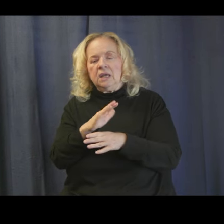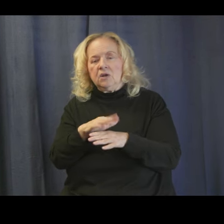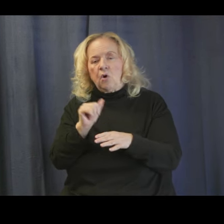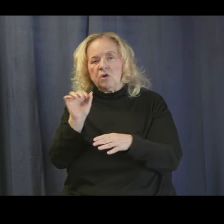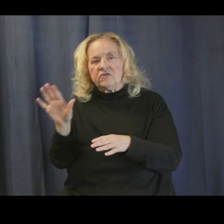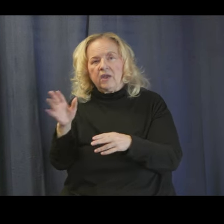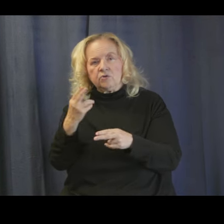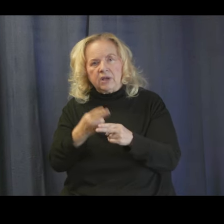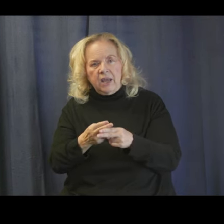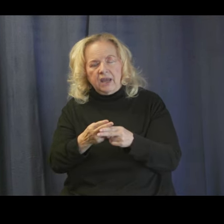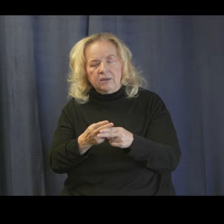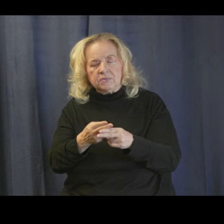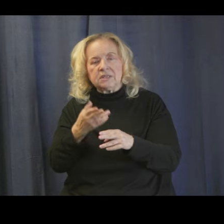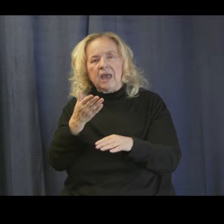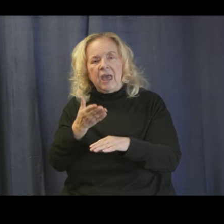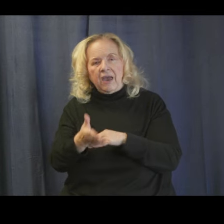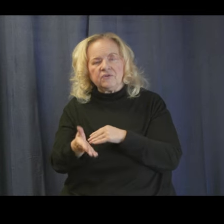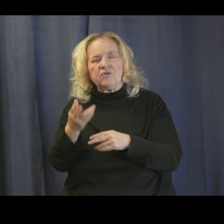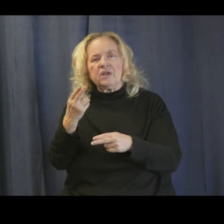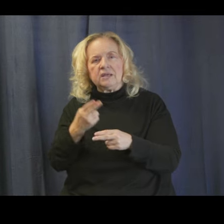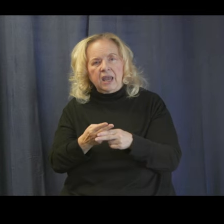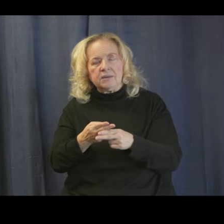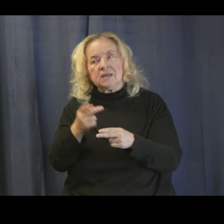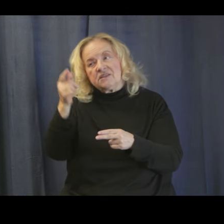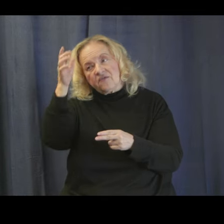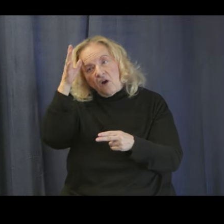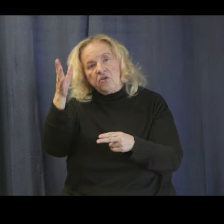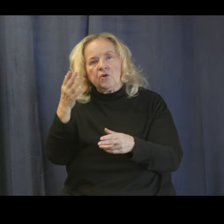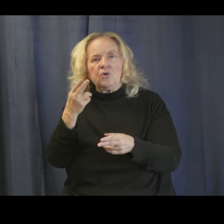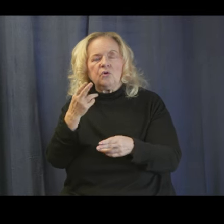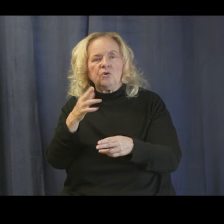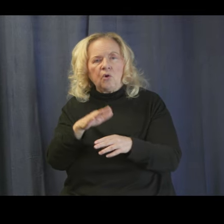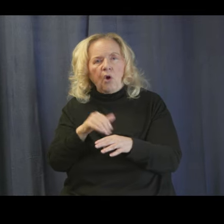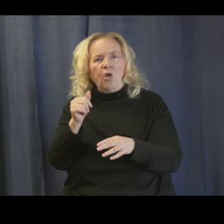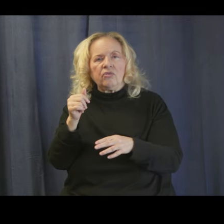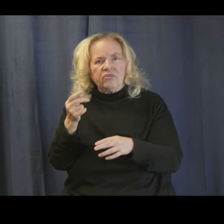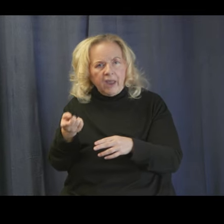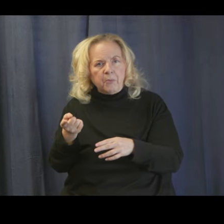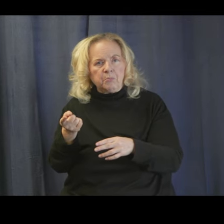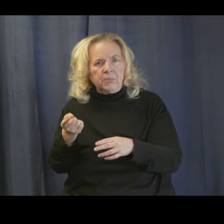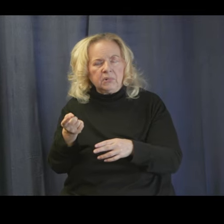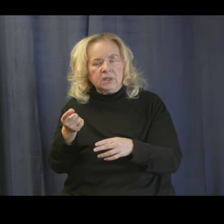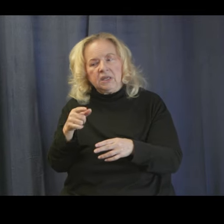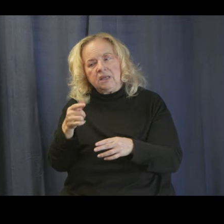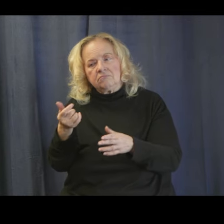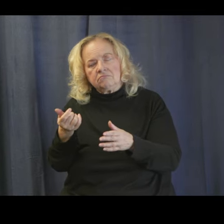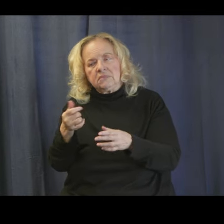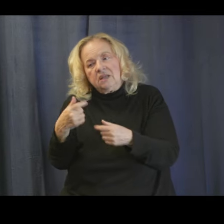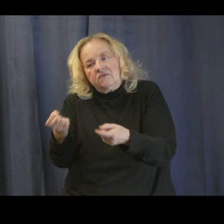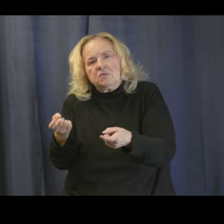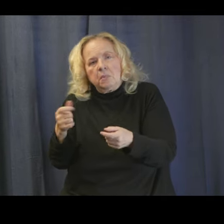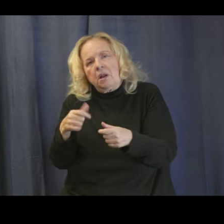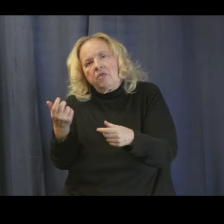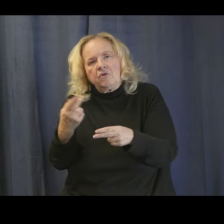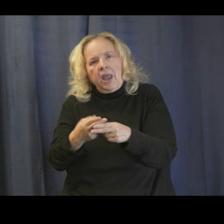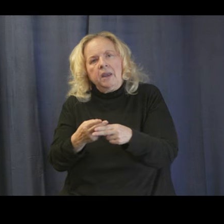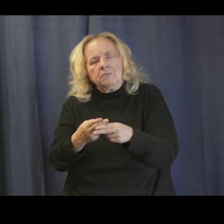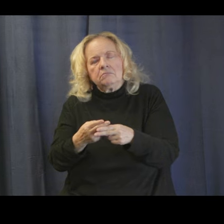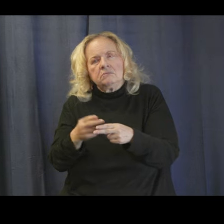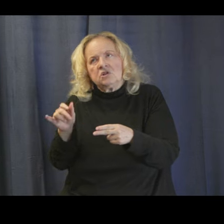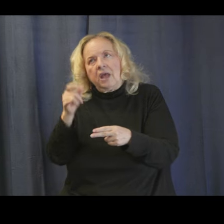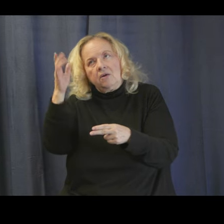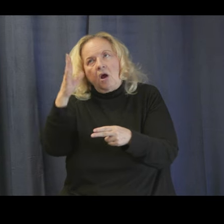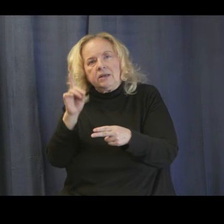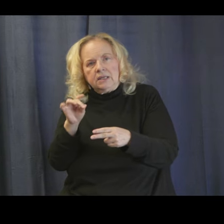calls their names after the names by which his father called them. He renames them what dad did.